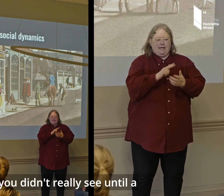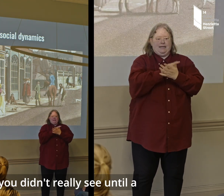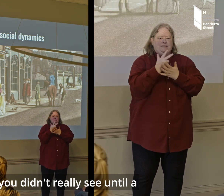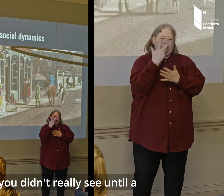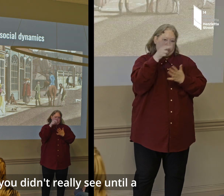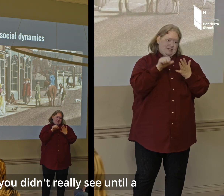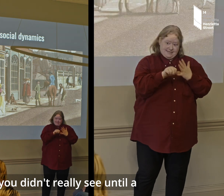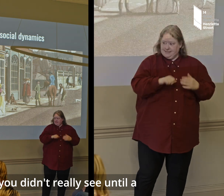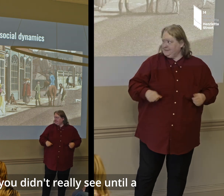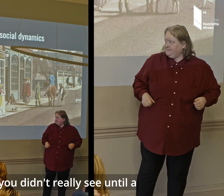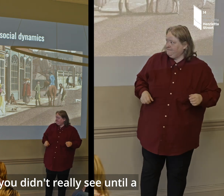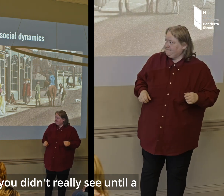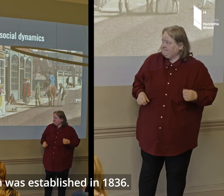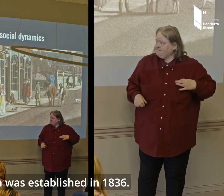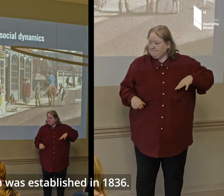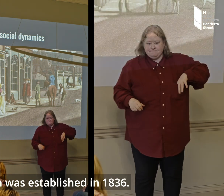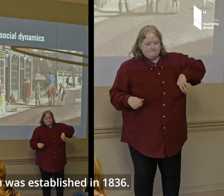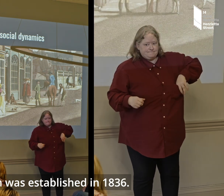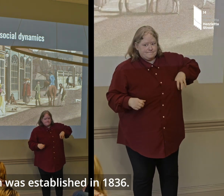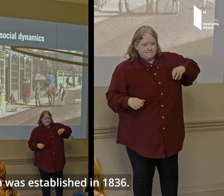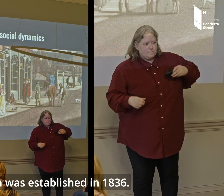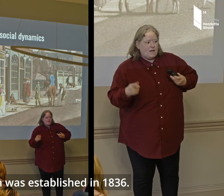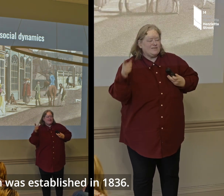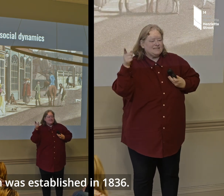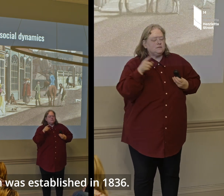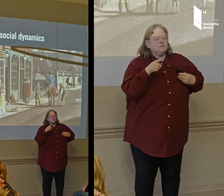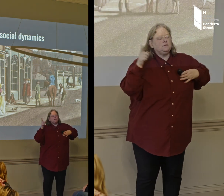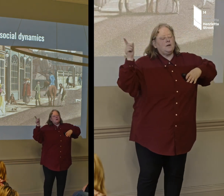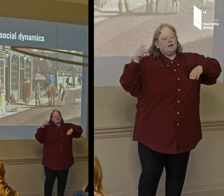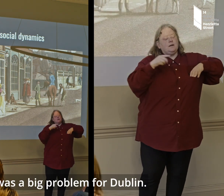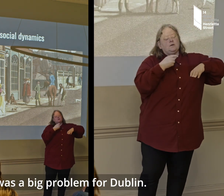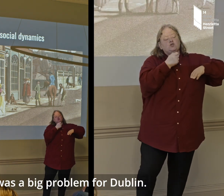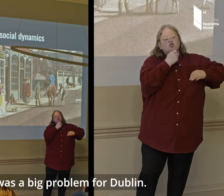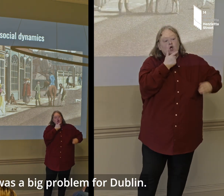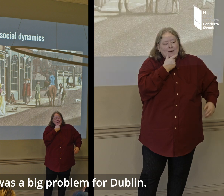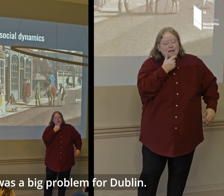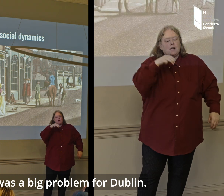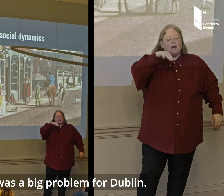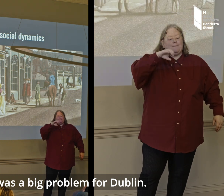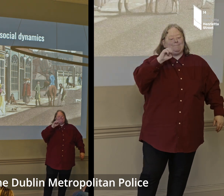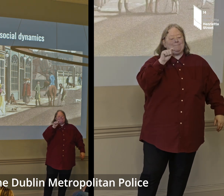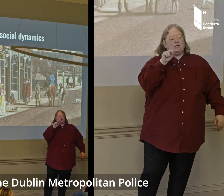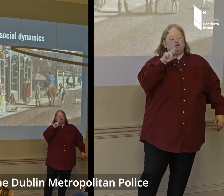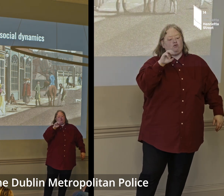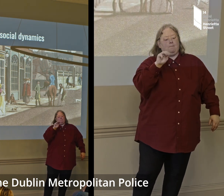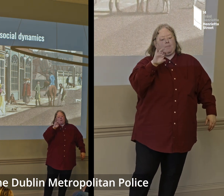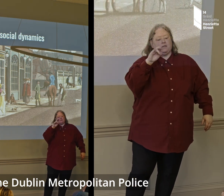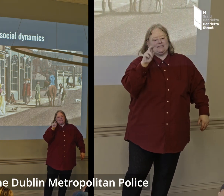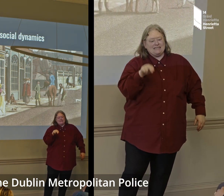on the ground, you didn't really see until a system was established in 1836. So crime was a big problem for